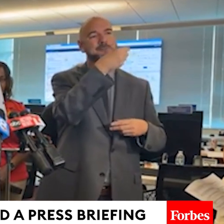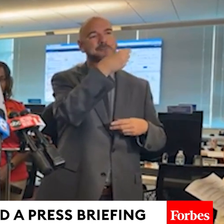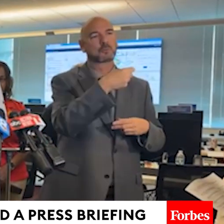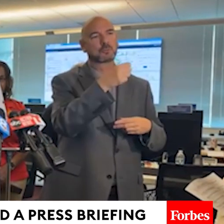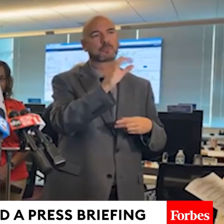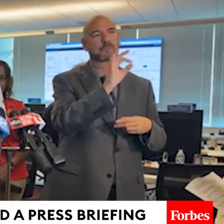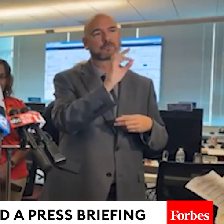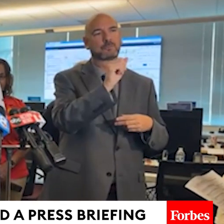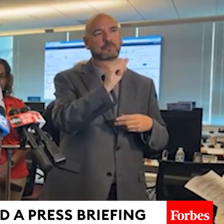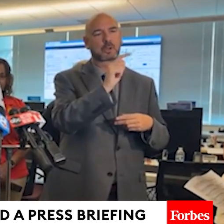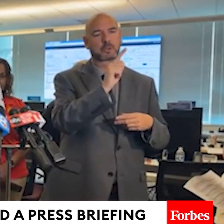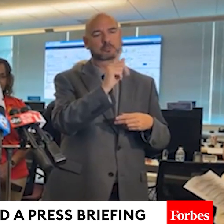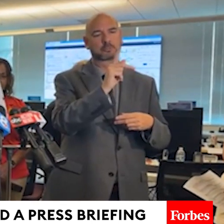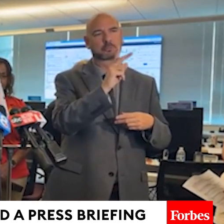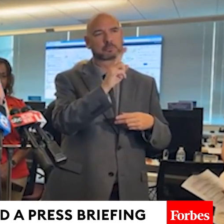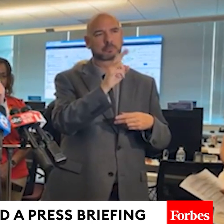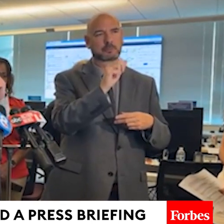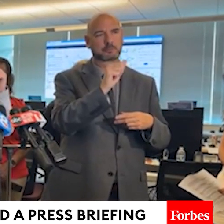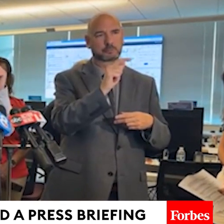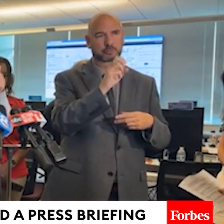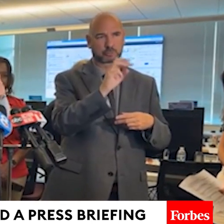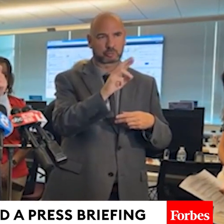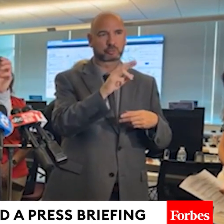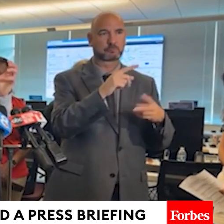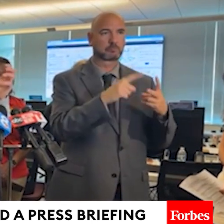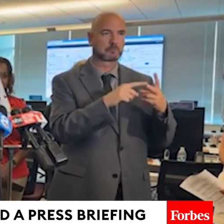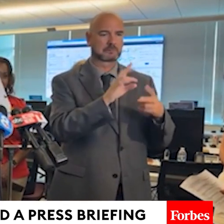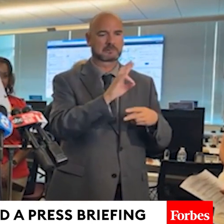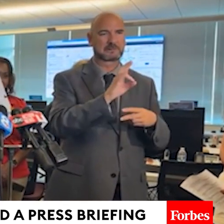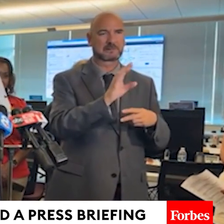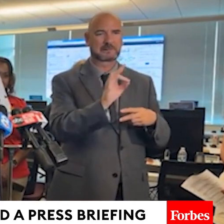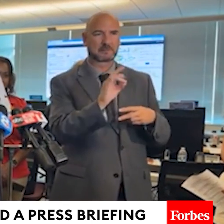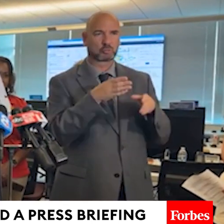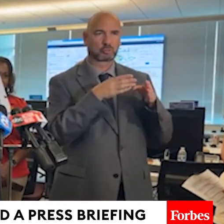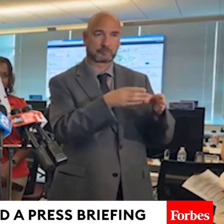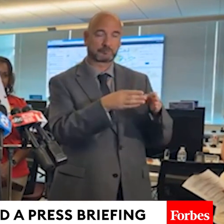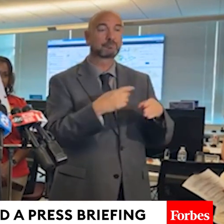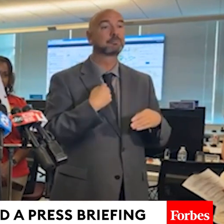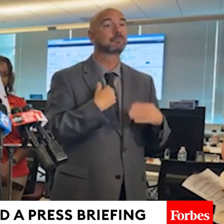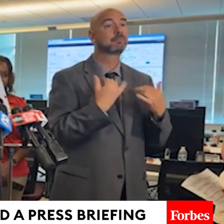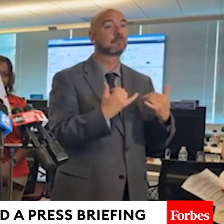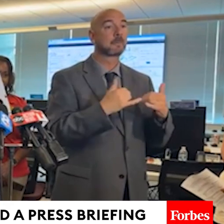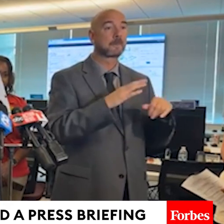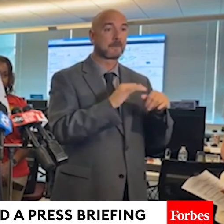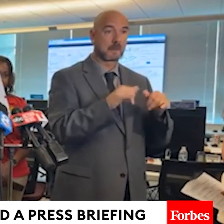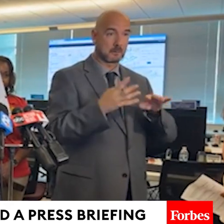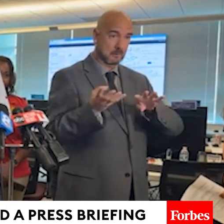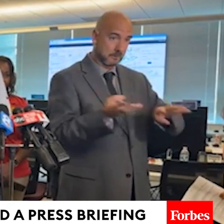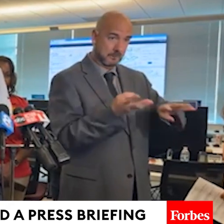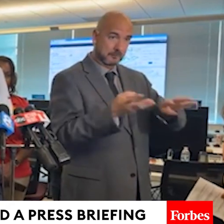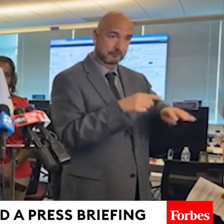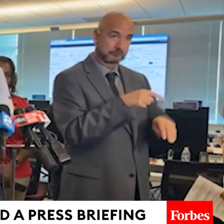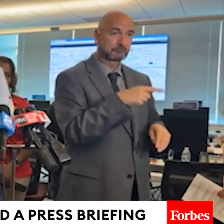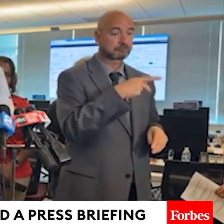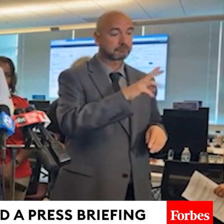22nd and 30th Street, and we are currently pumping the water out of that